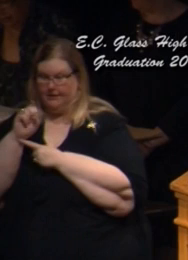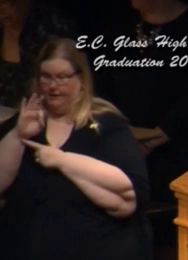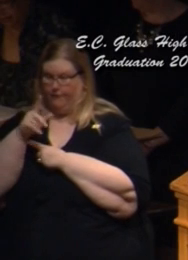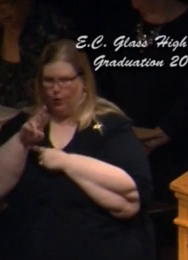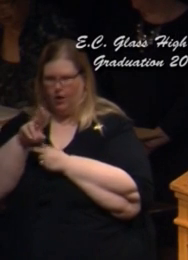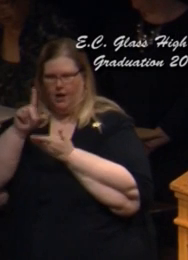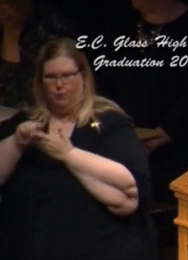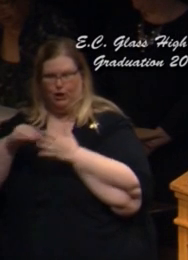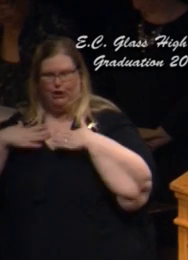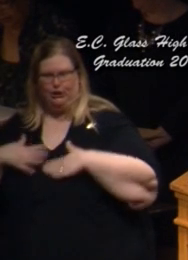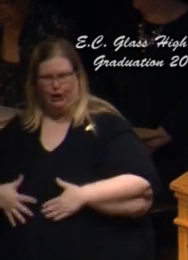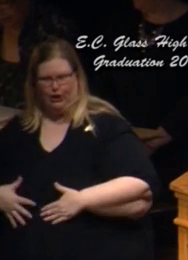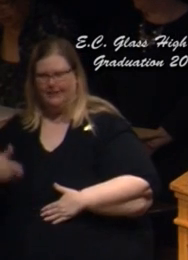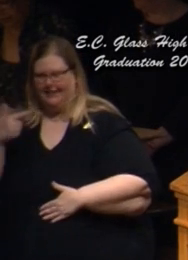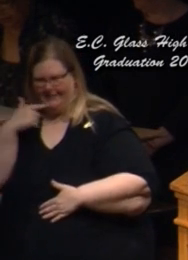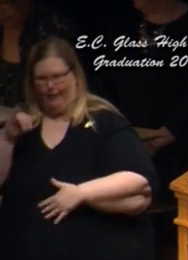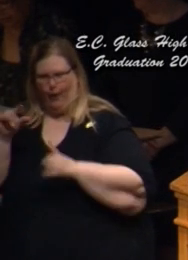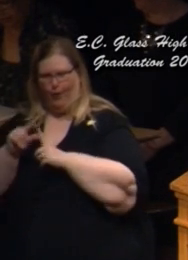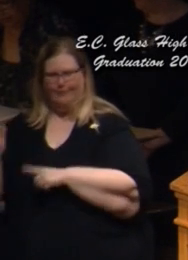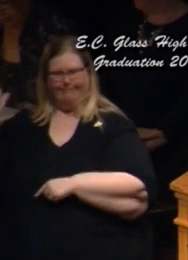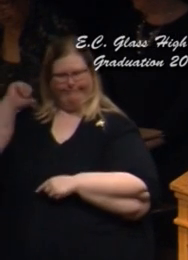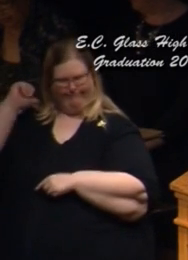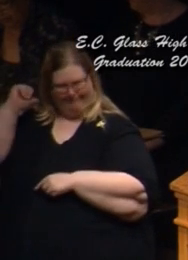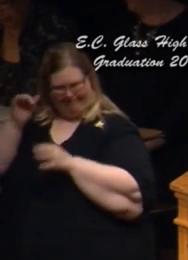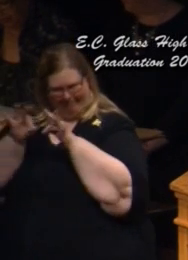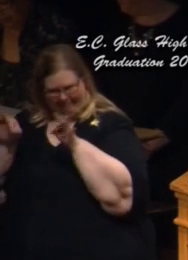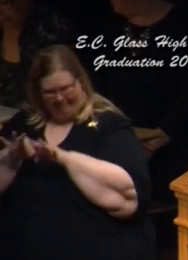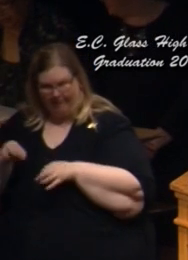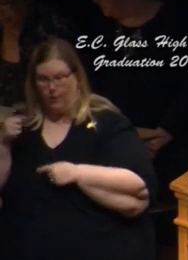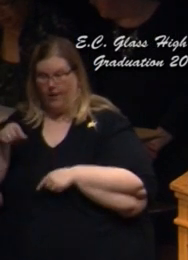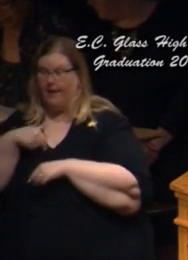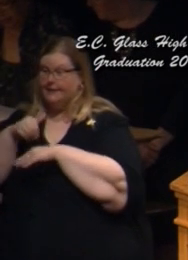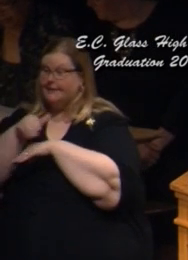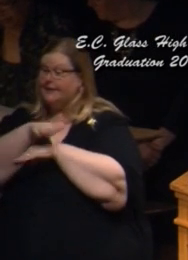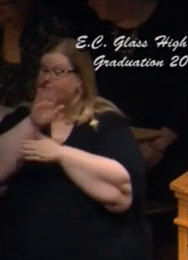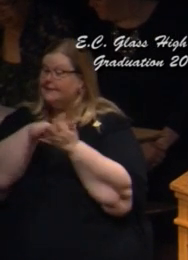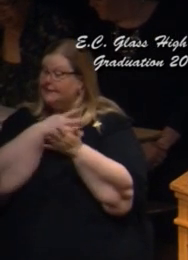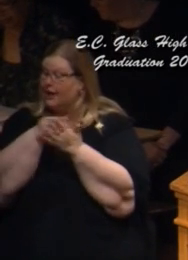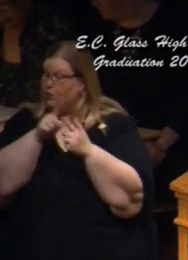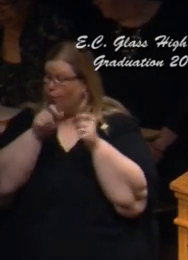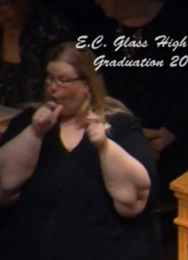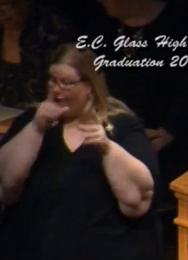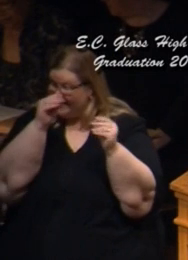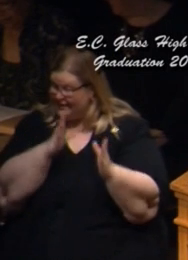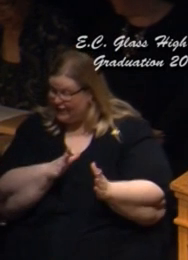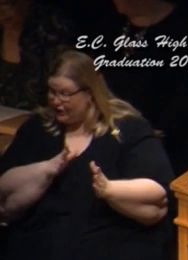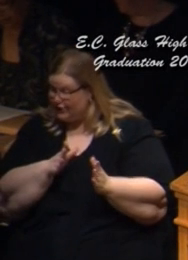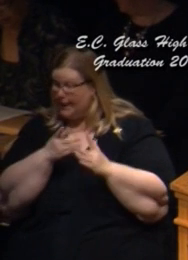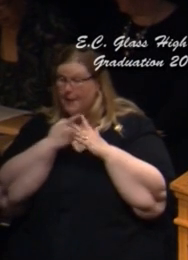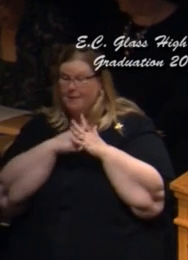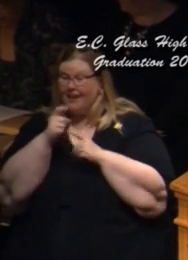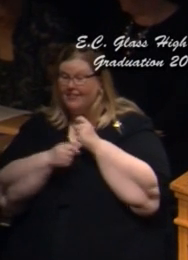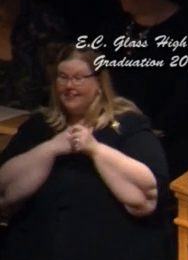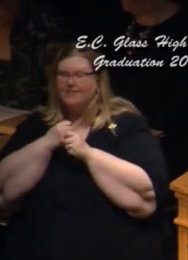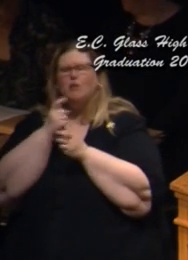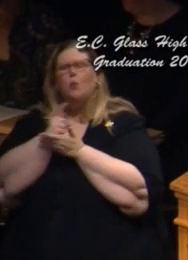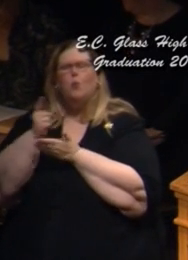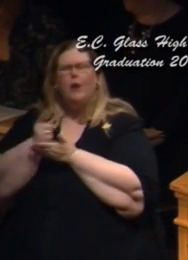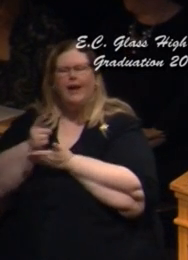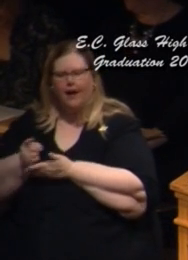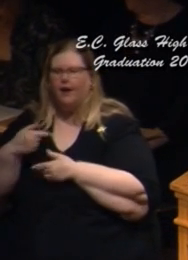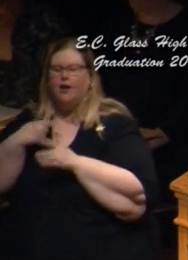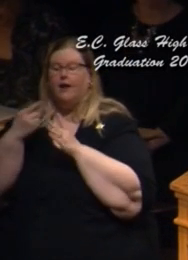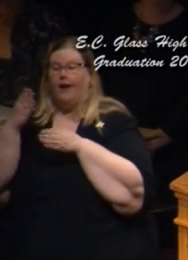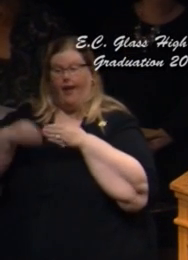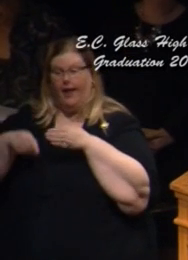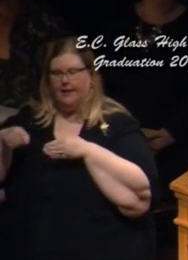printed shirts for us with the words on the back. When I sent out the schedule to the teachers at the beginning of each week, I would end